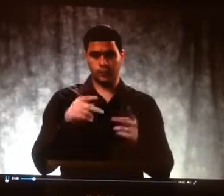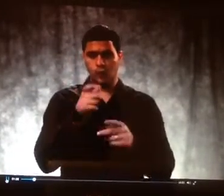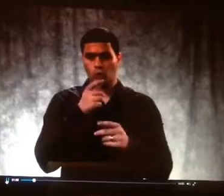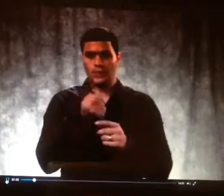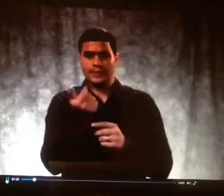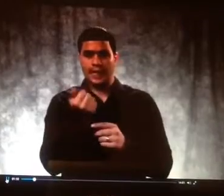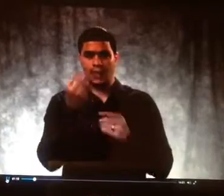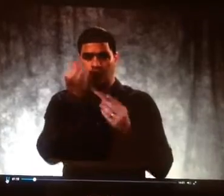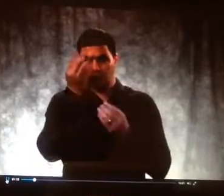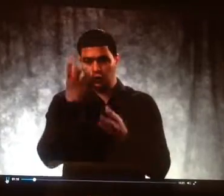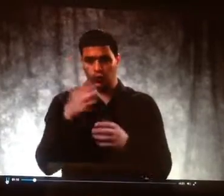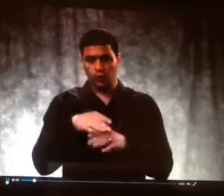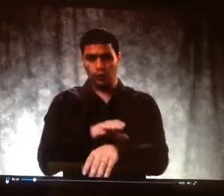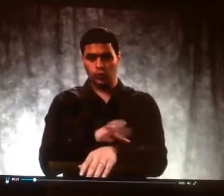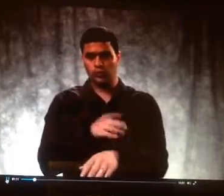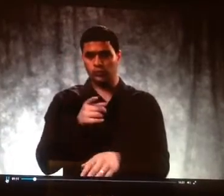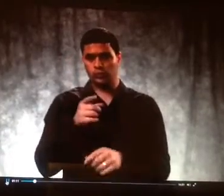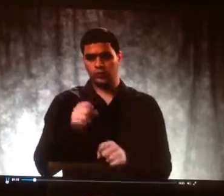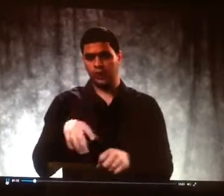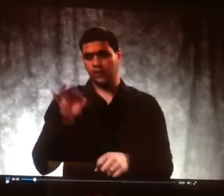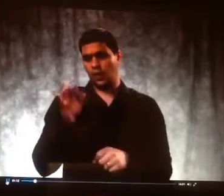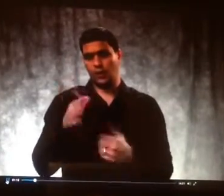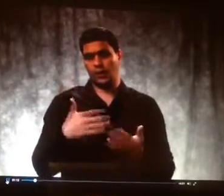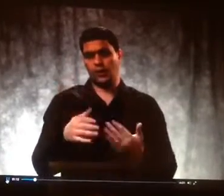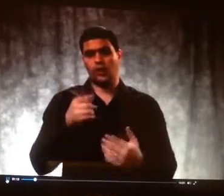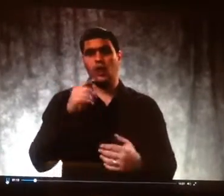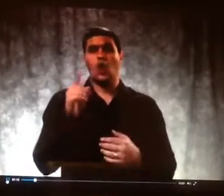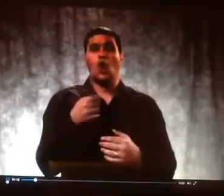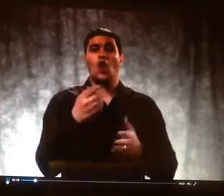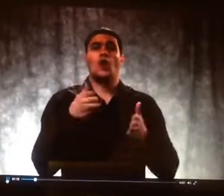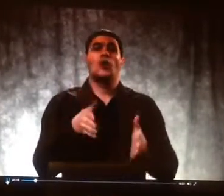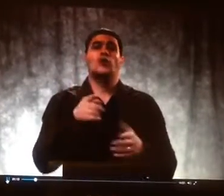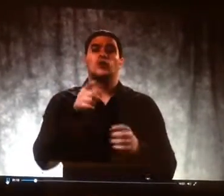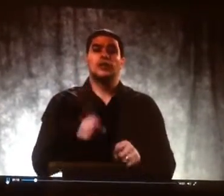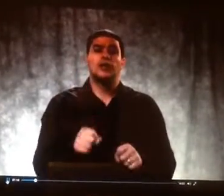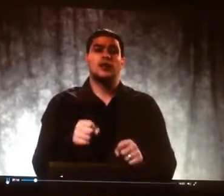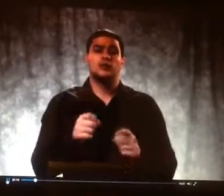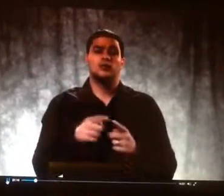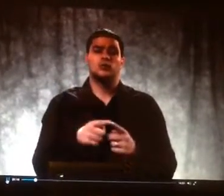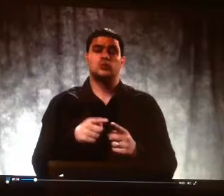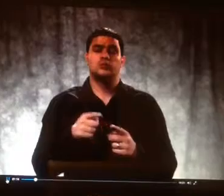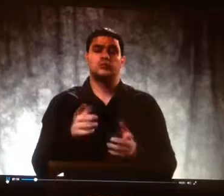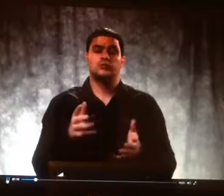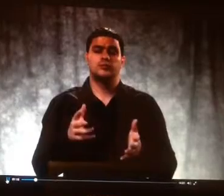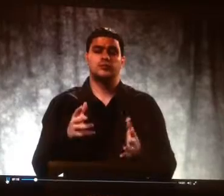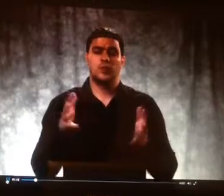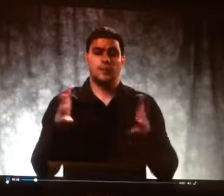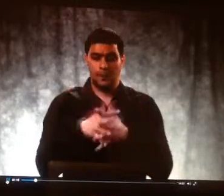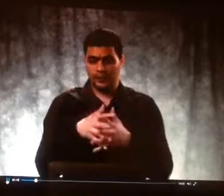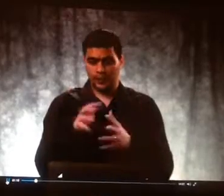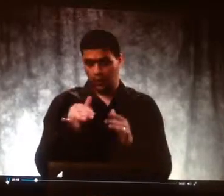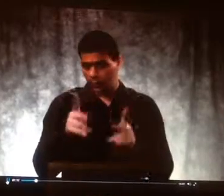find information, or how people extract information from computers. So one of the ways you